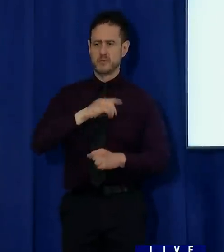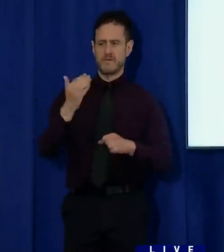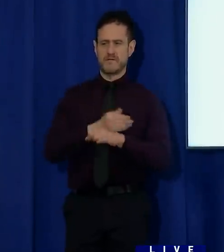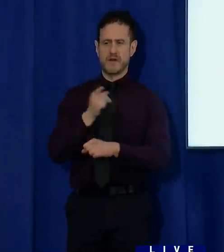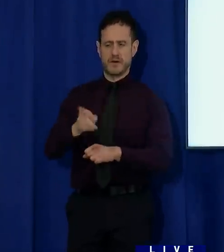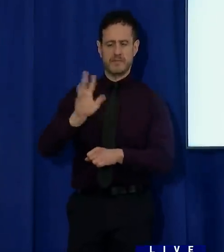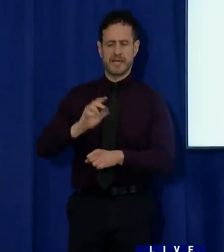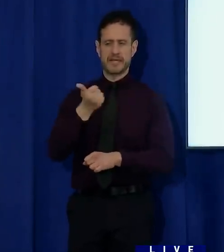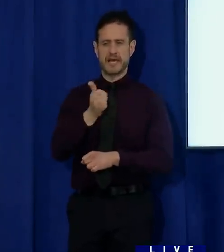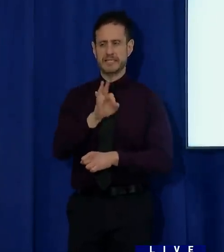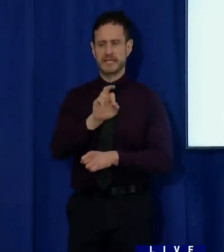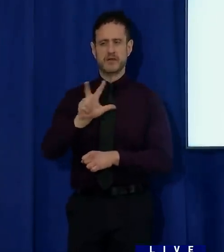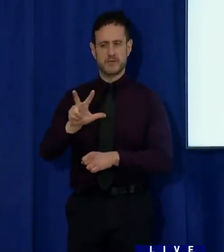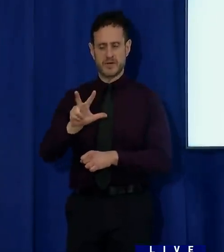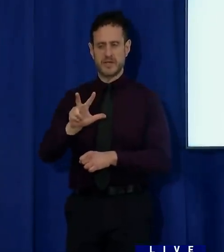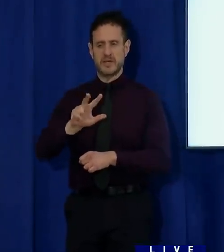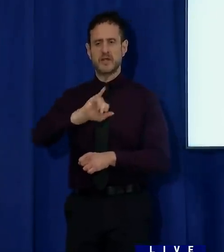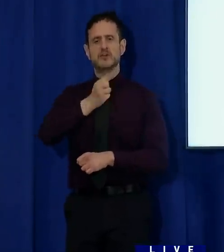1993. John Burge caused